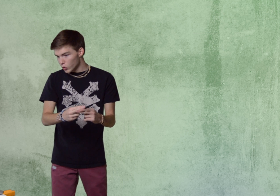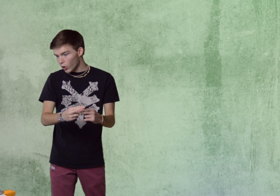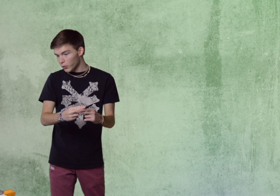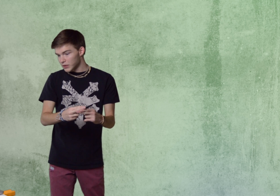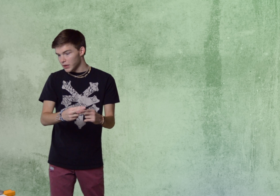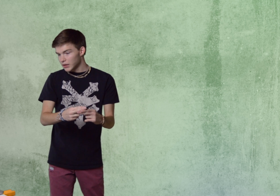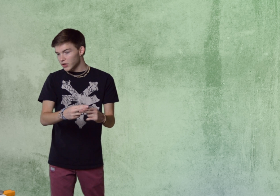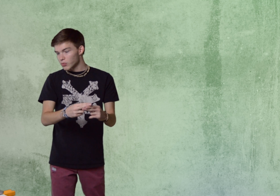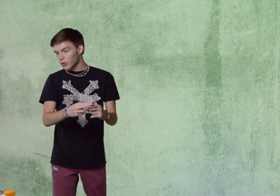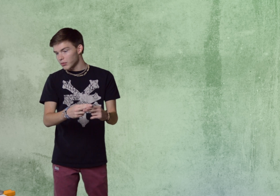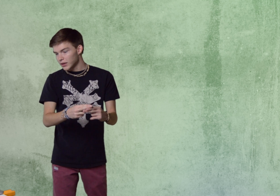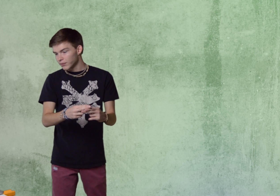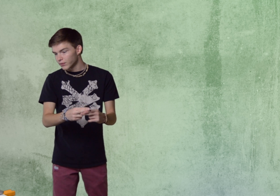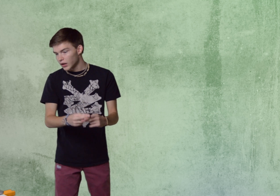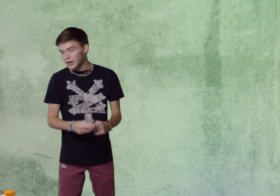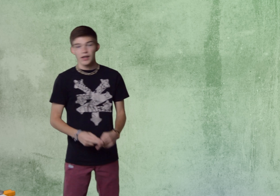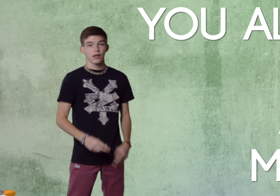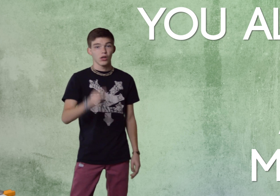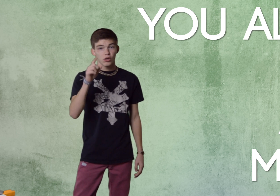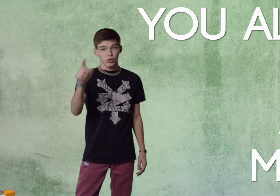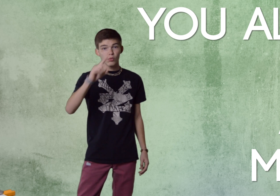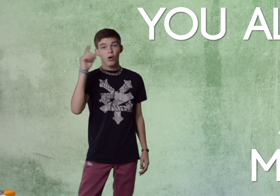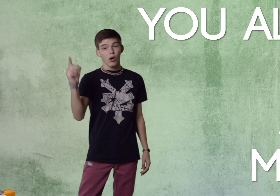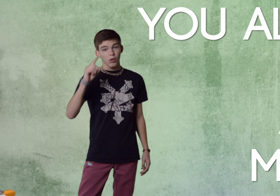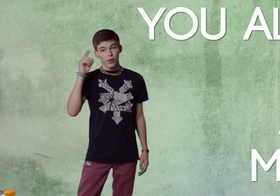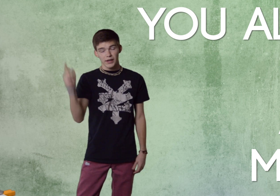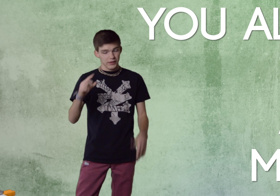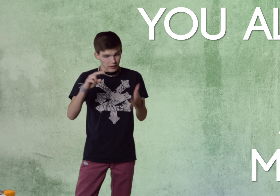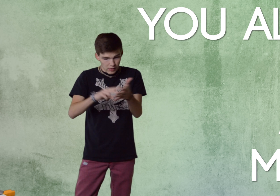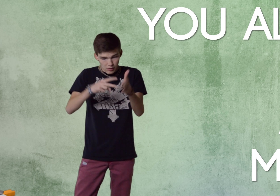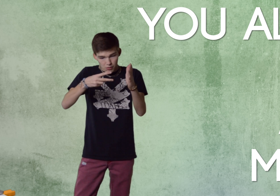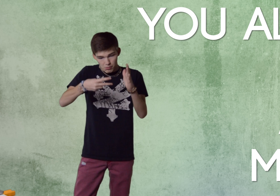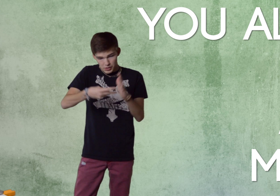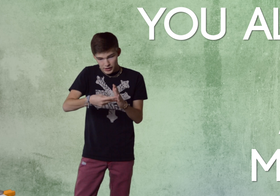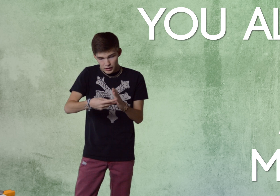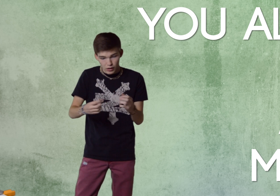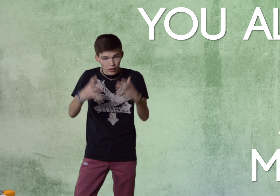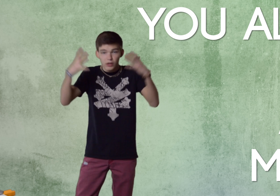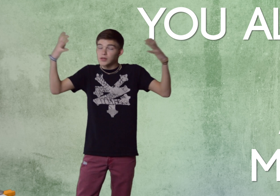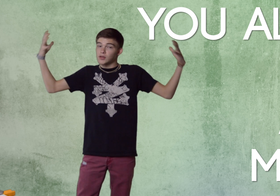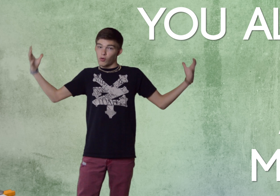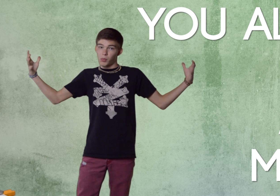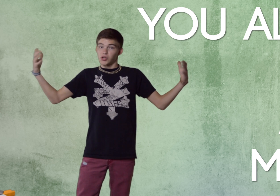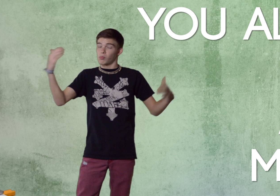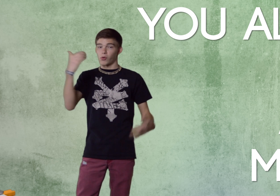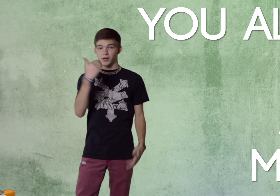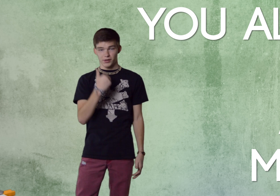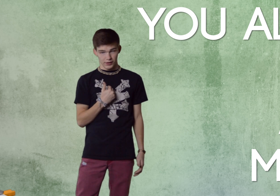You will always mean much more to me. Say, you will always mean so much more